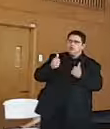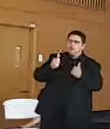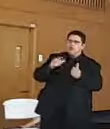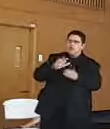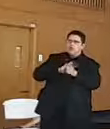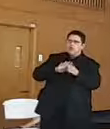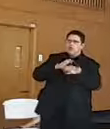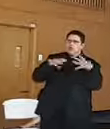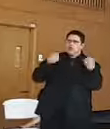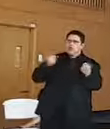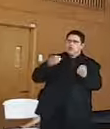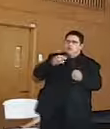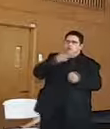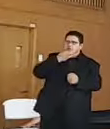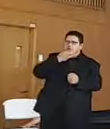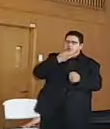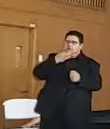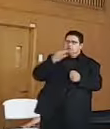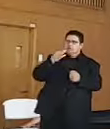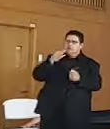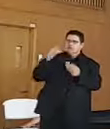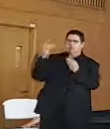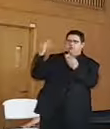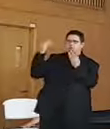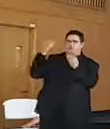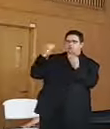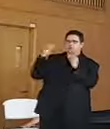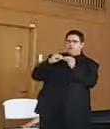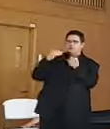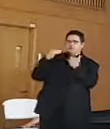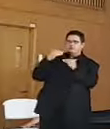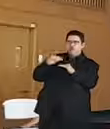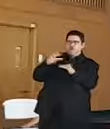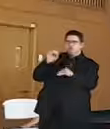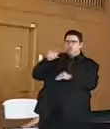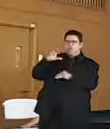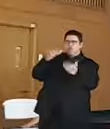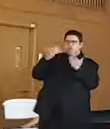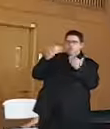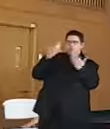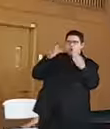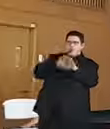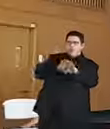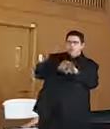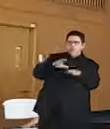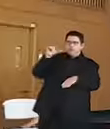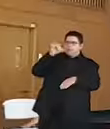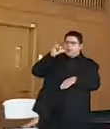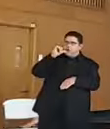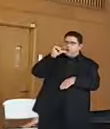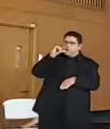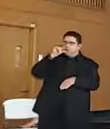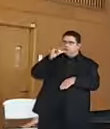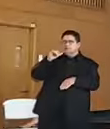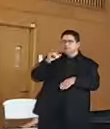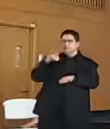officials given to more restrictions or perhaps closing some bars, nightclubs where young people